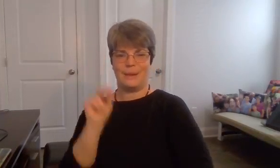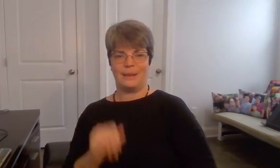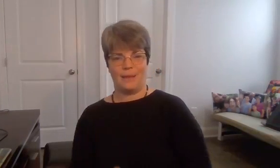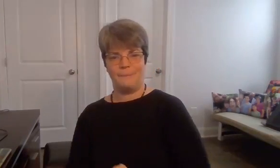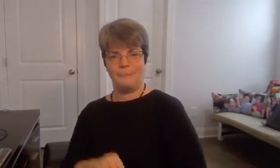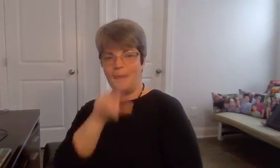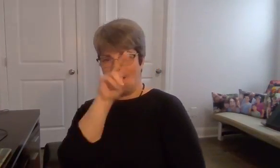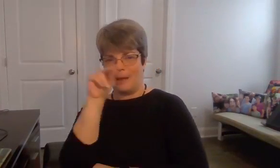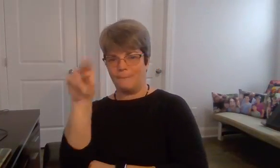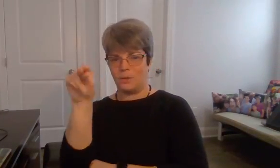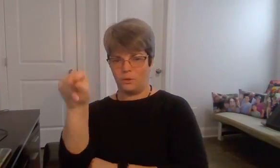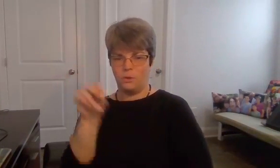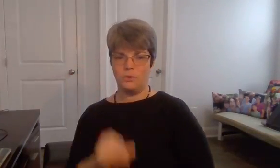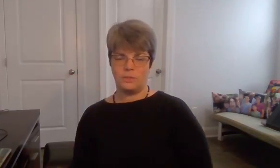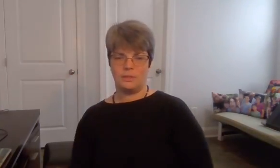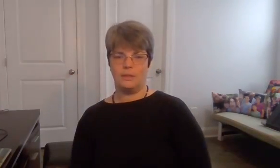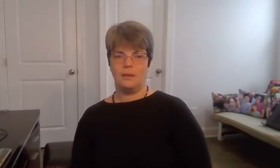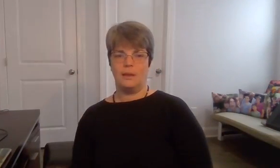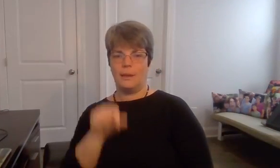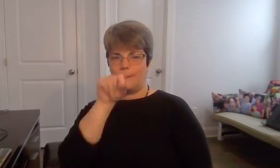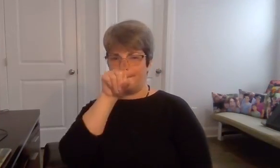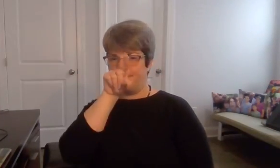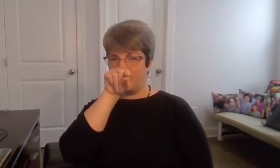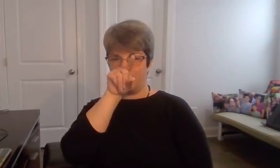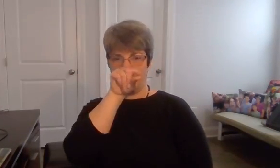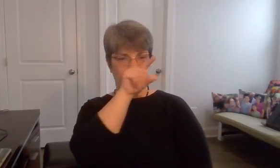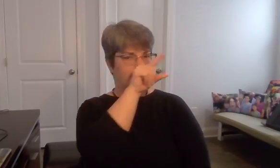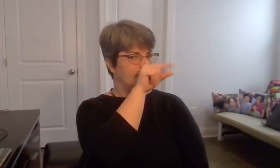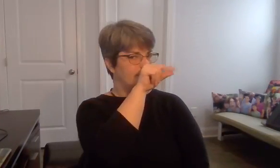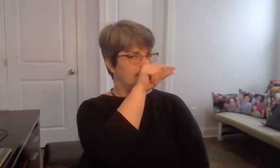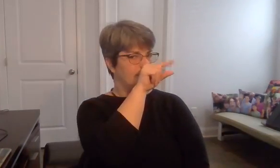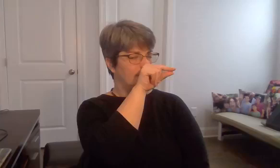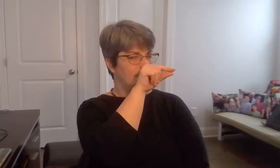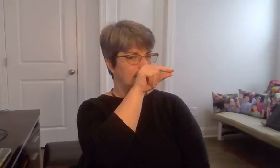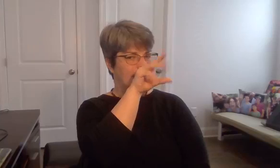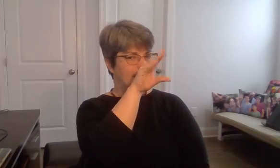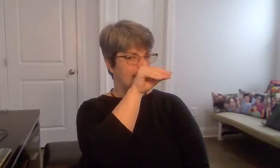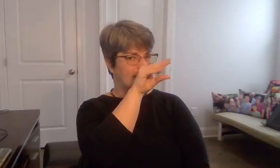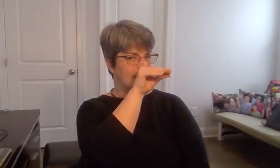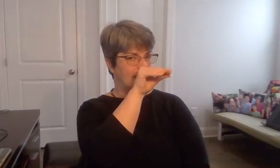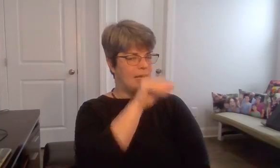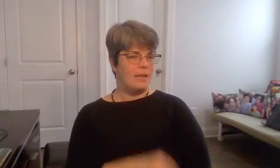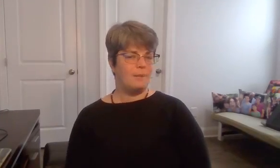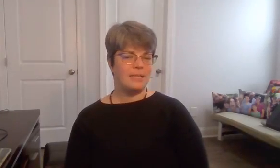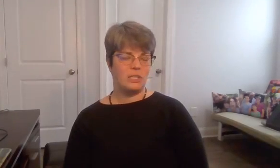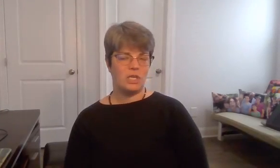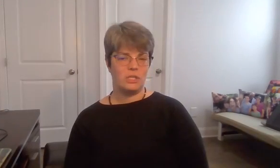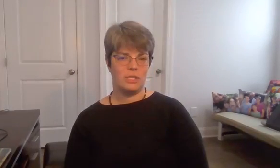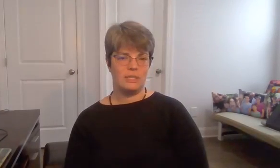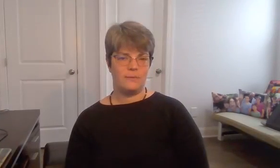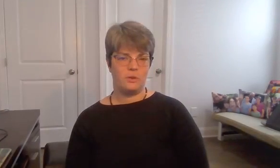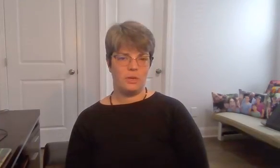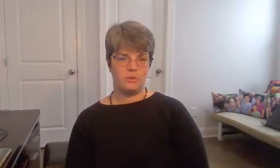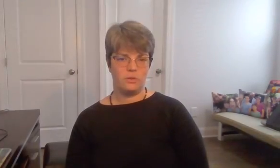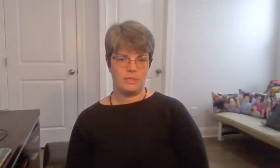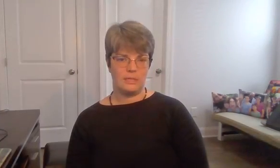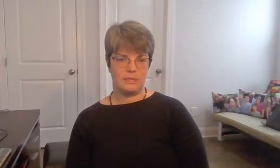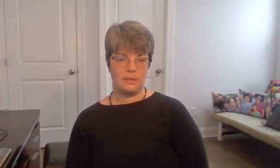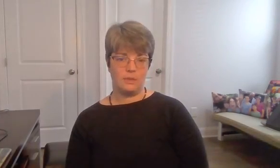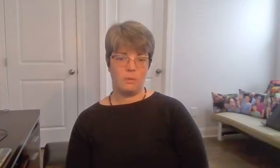a lot. So goose, bird, and duck. Now my suggestion is if you're introducing this to little ones,